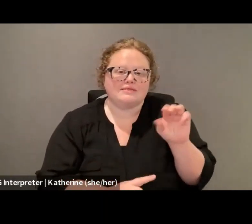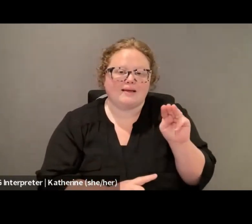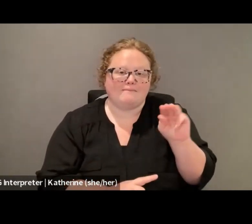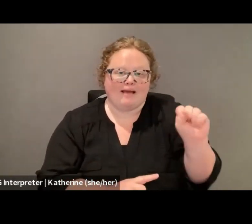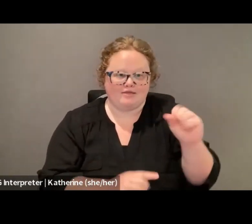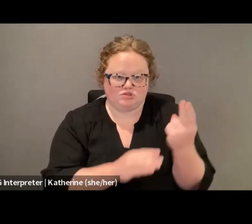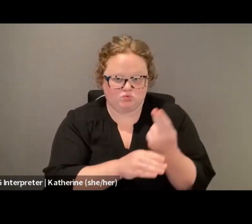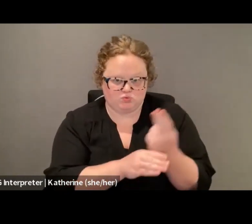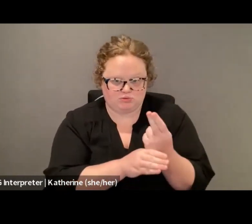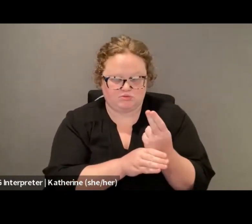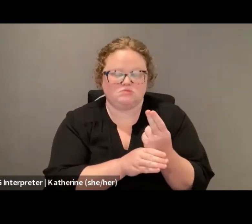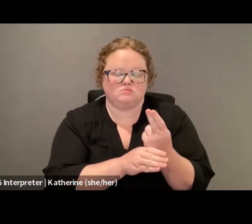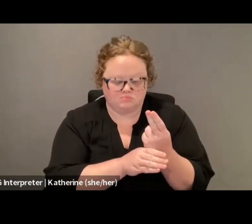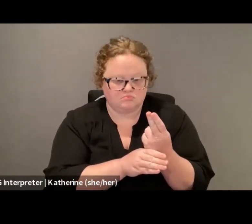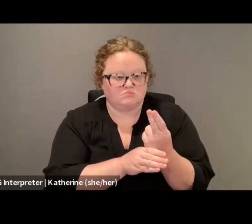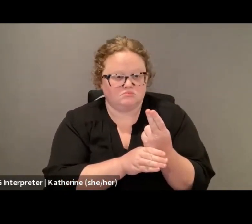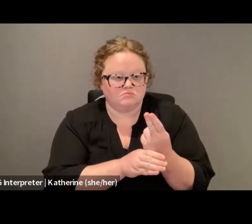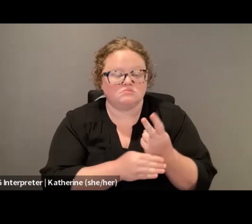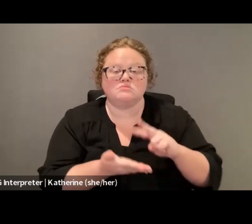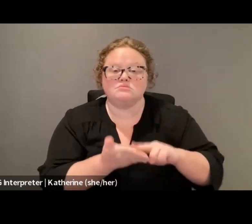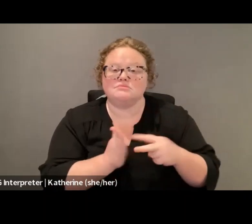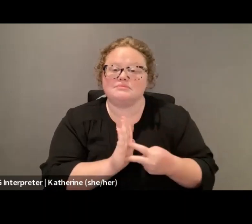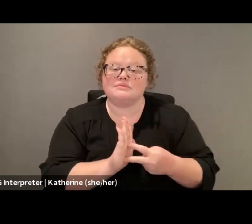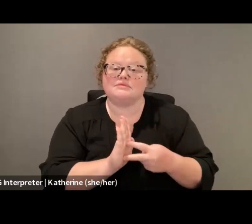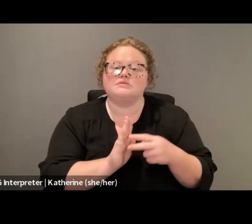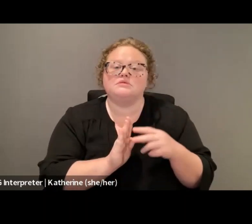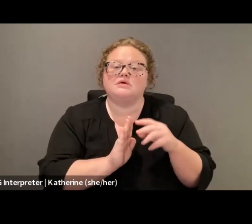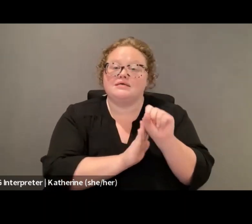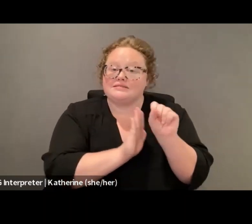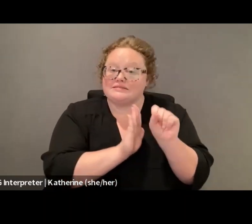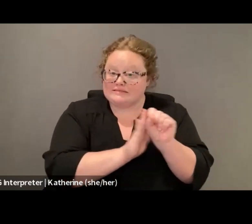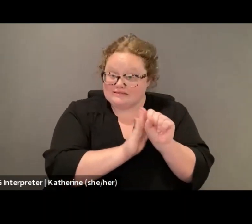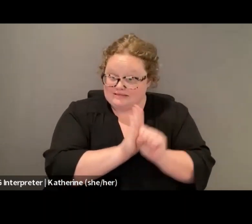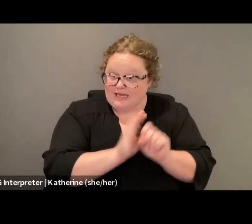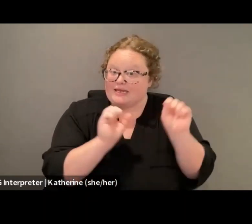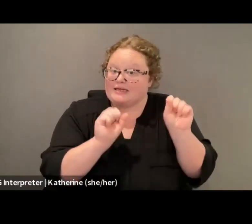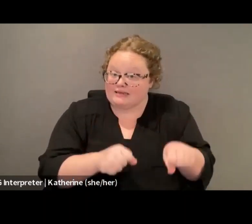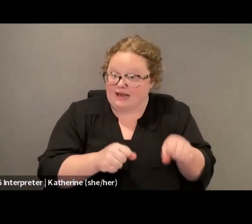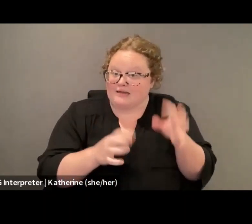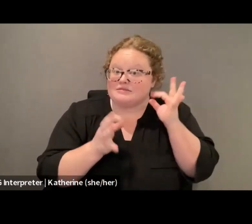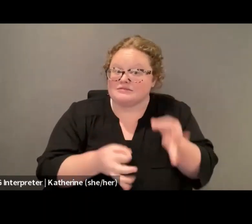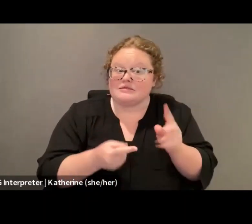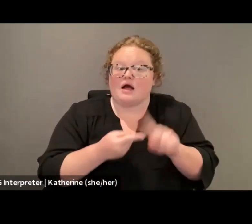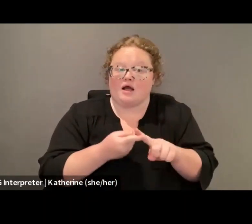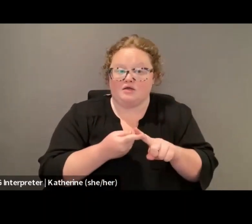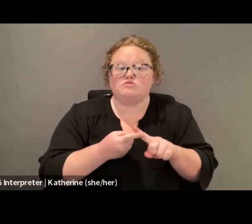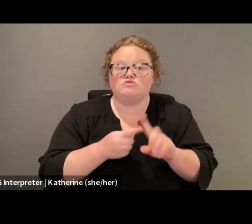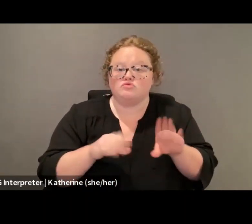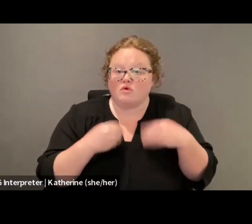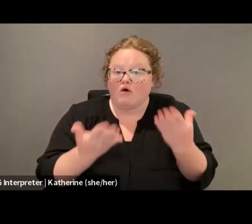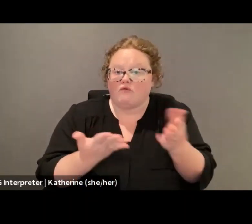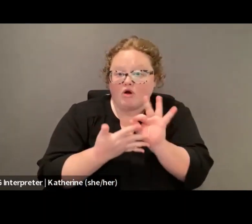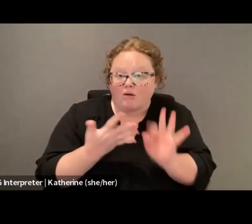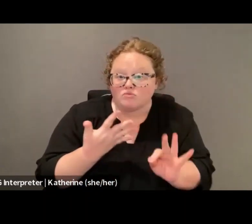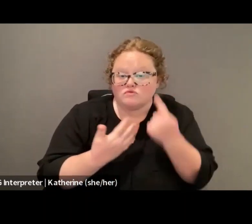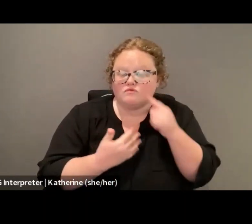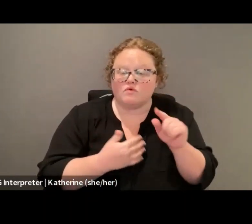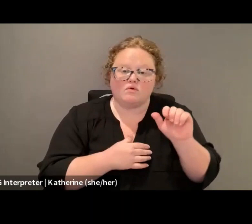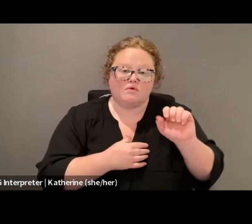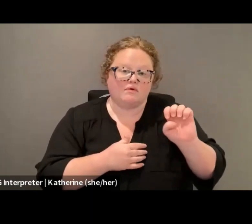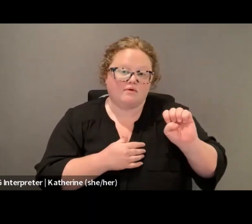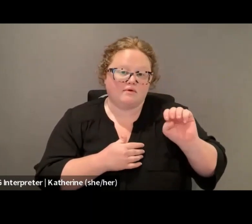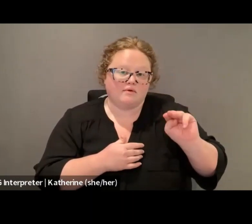where a state can choose to include employer authority in its participant-directed